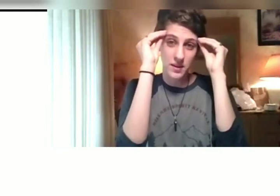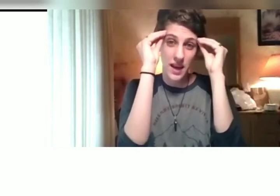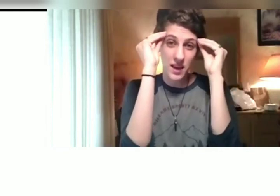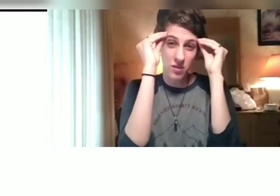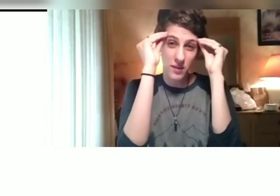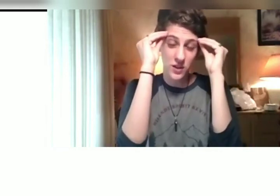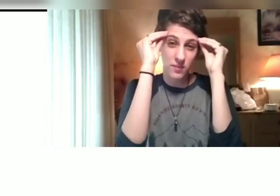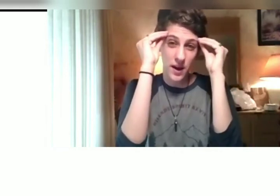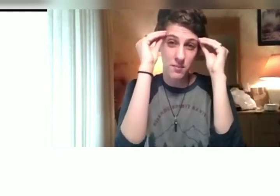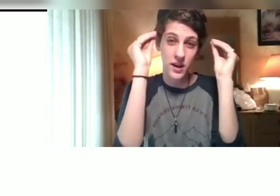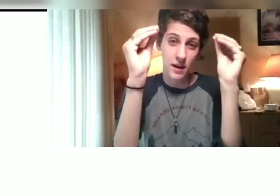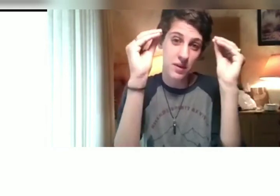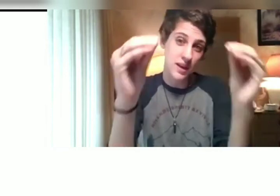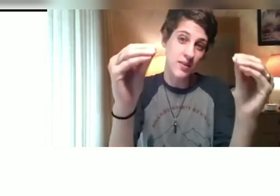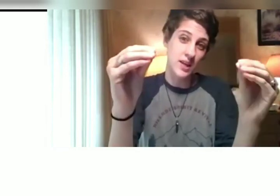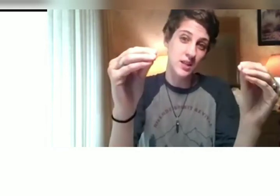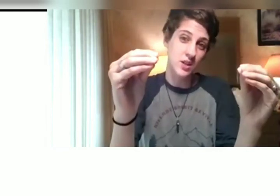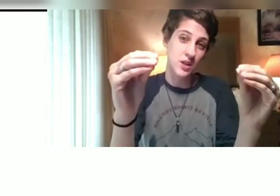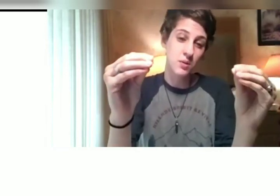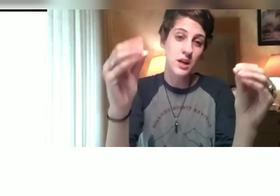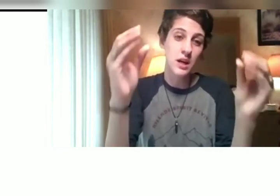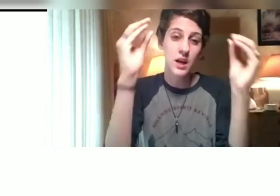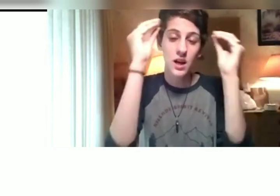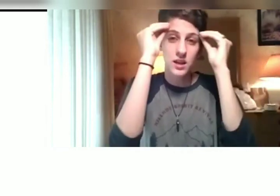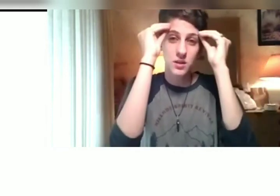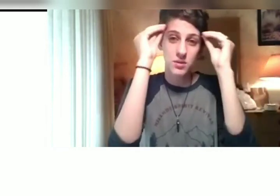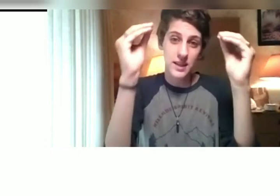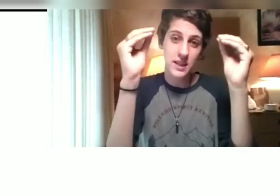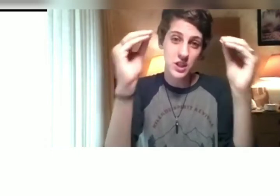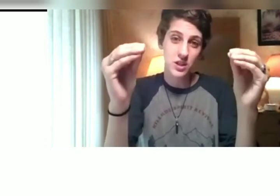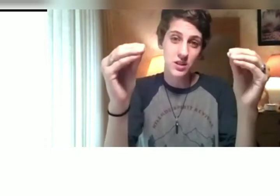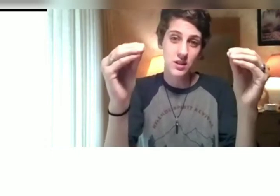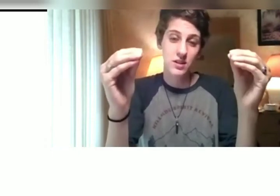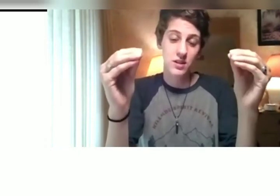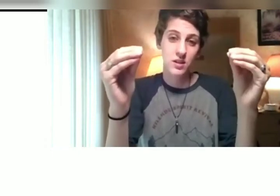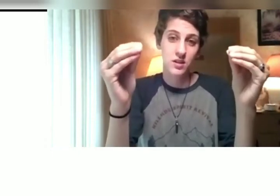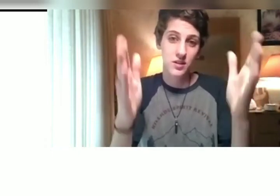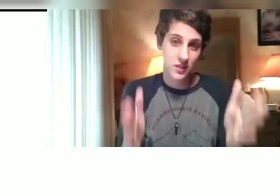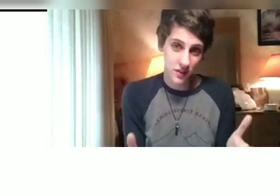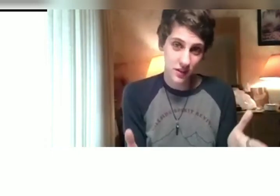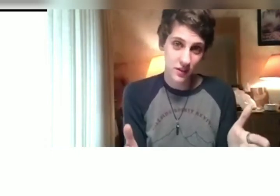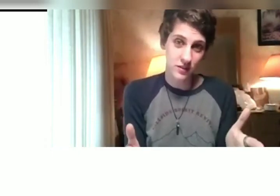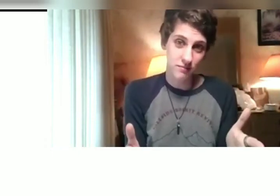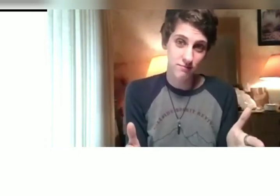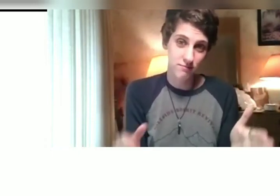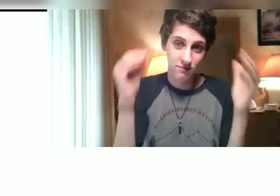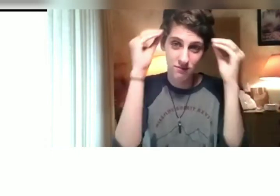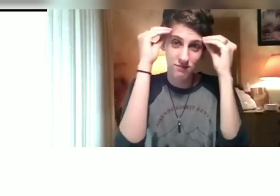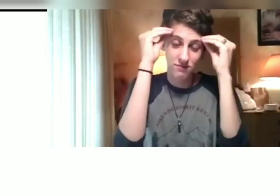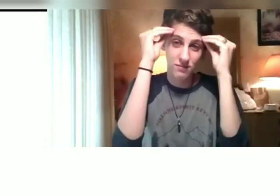taking information from my brain and I'm giving it to you. To teach, oh.